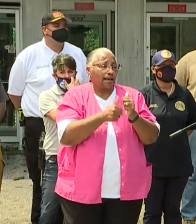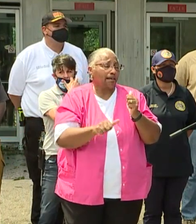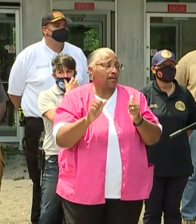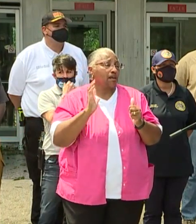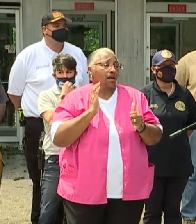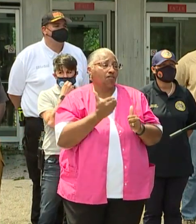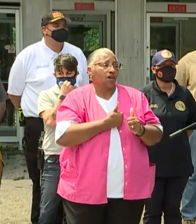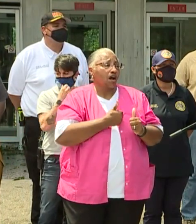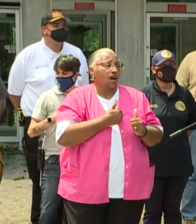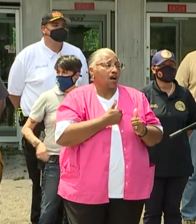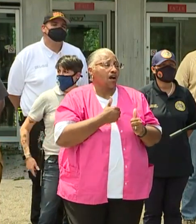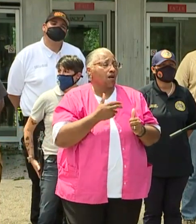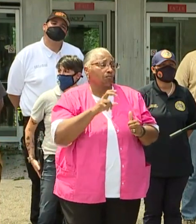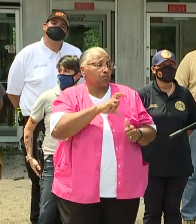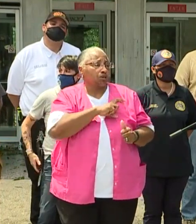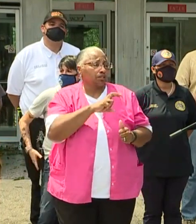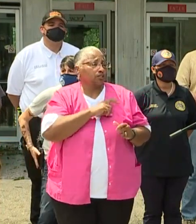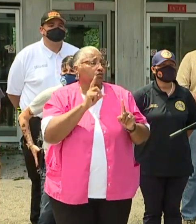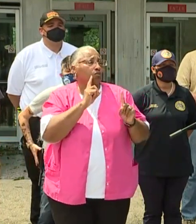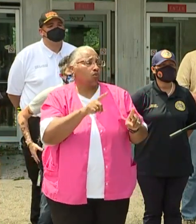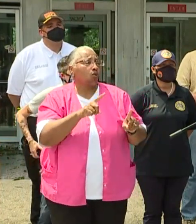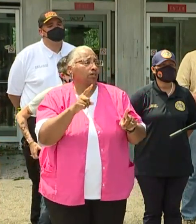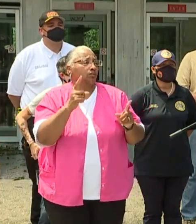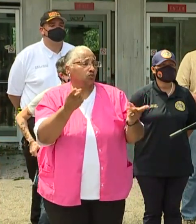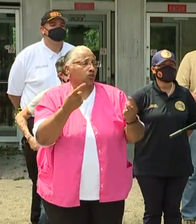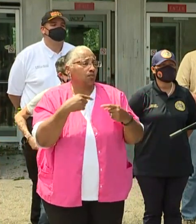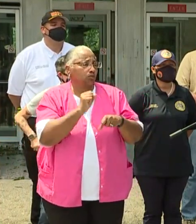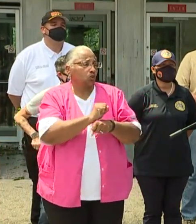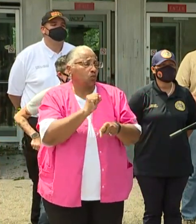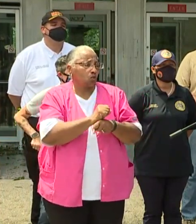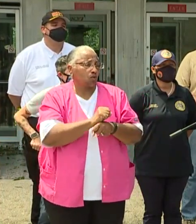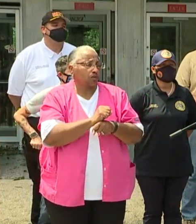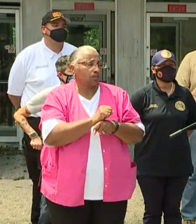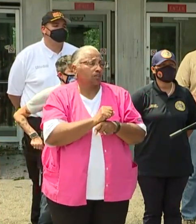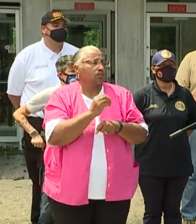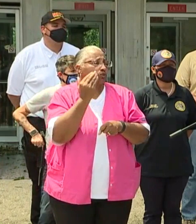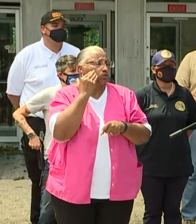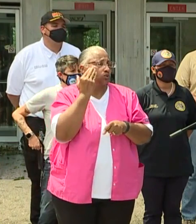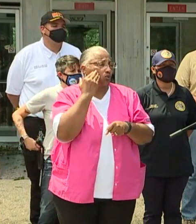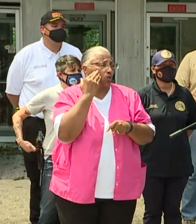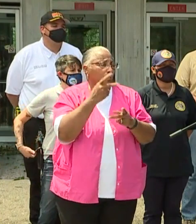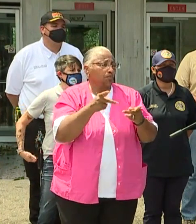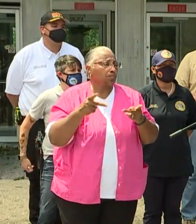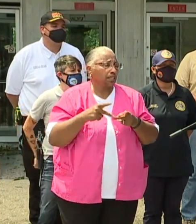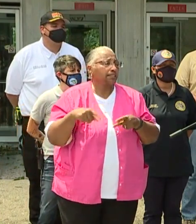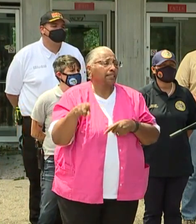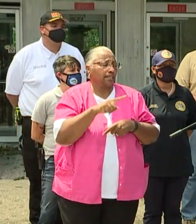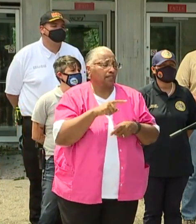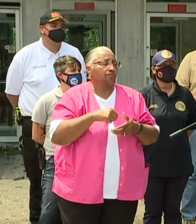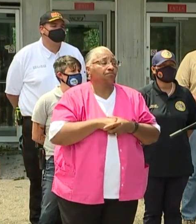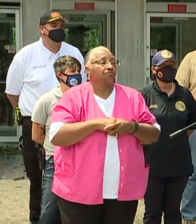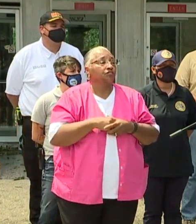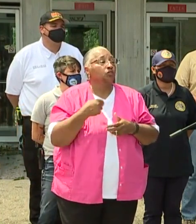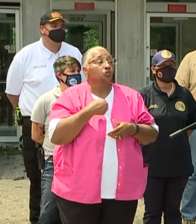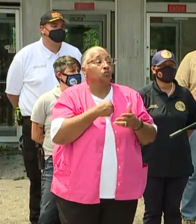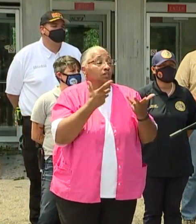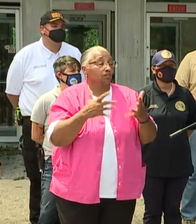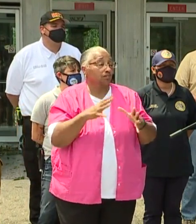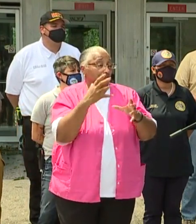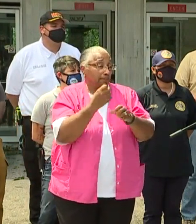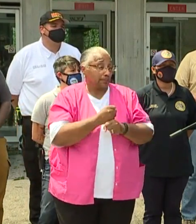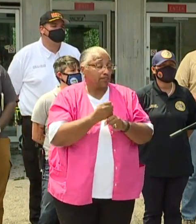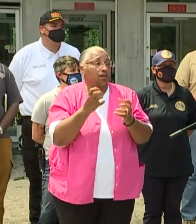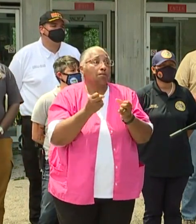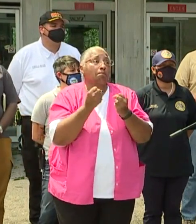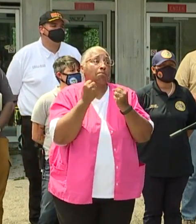reporting to duty, or at least having the knowledge or availability to knowing where they are. We have received numerous